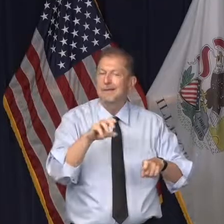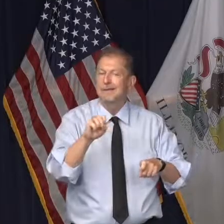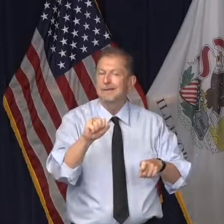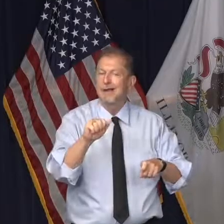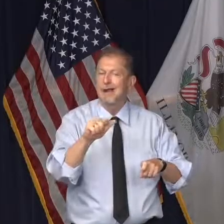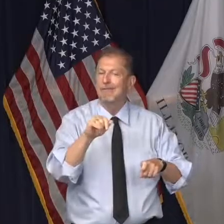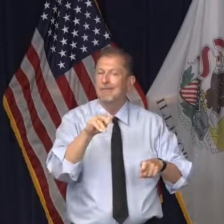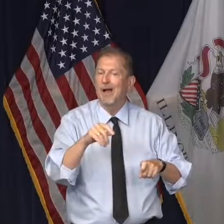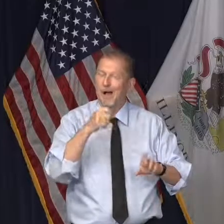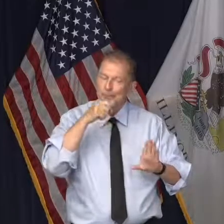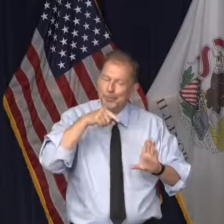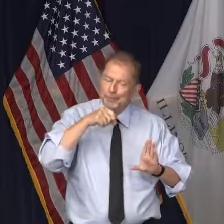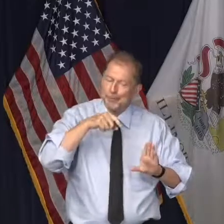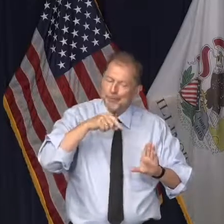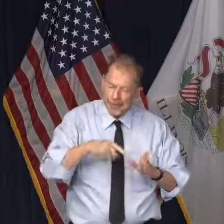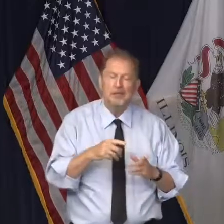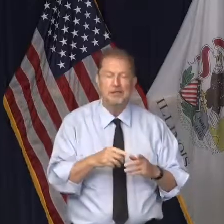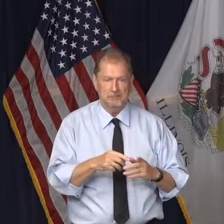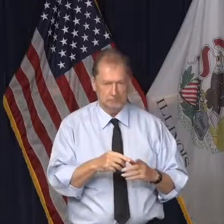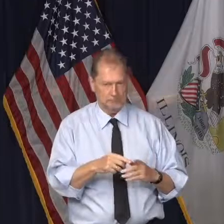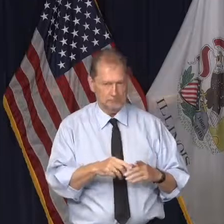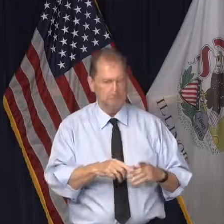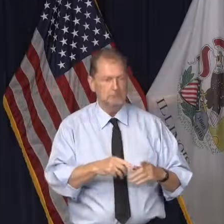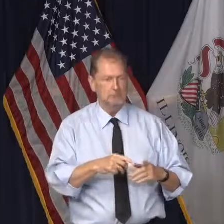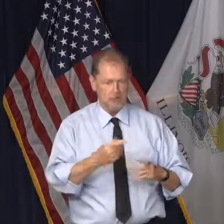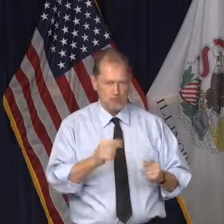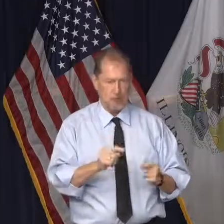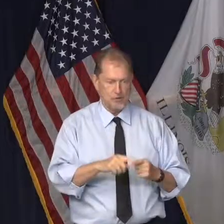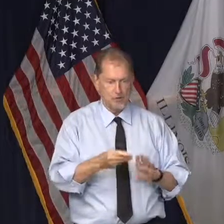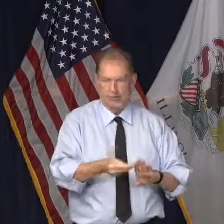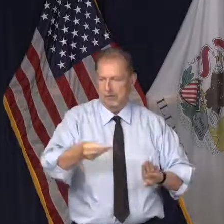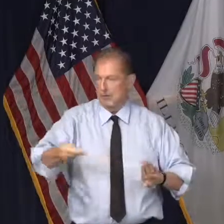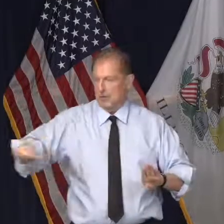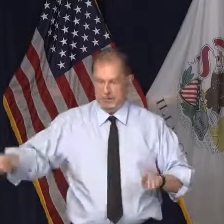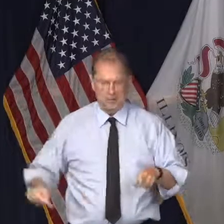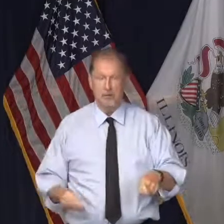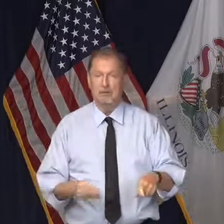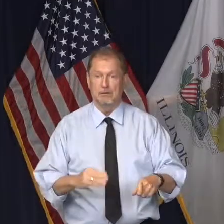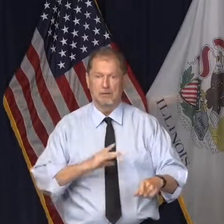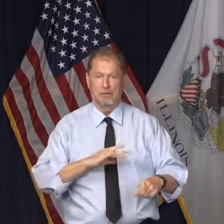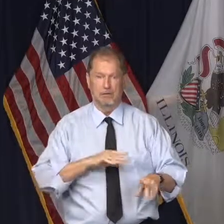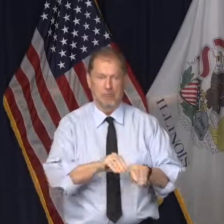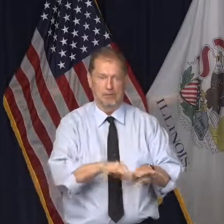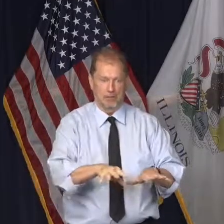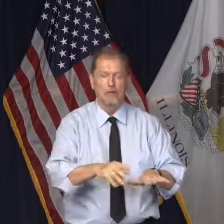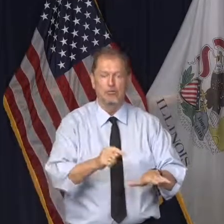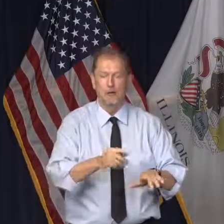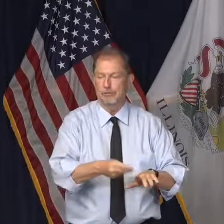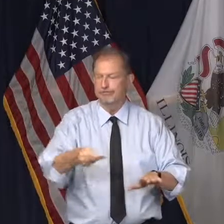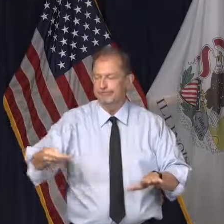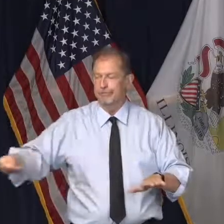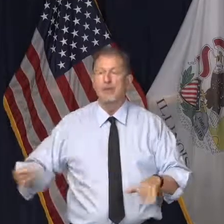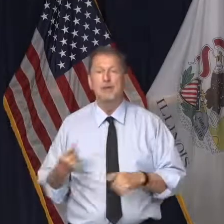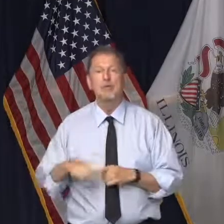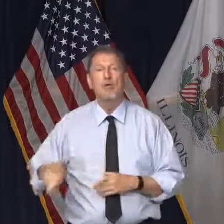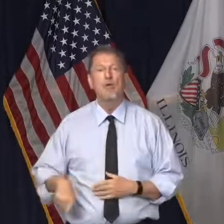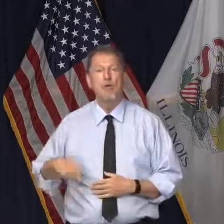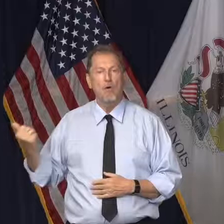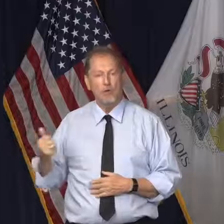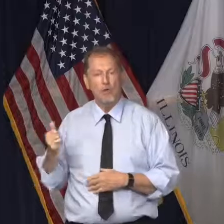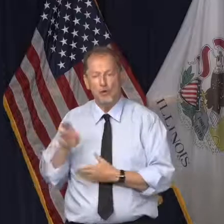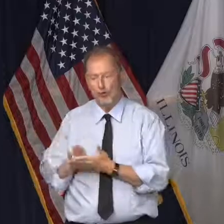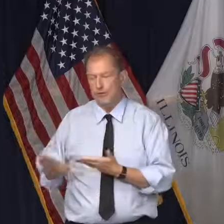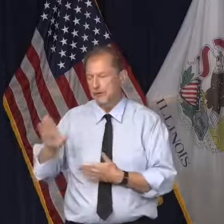the use of that saliva test on other campuses. I've also been in touch with Bradley University, where they've got a quarantine going